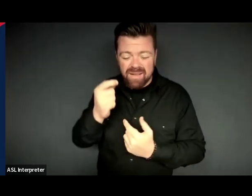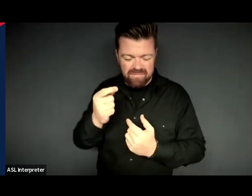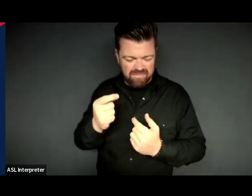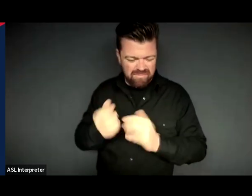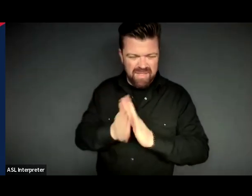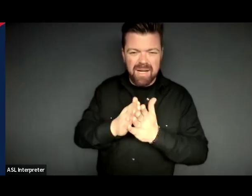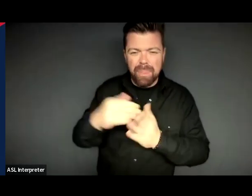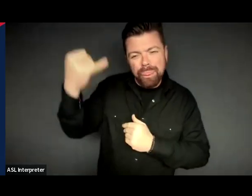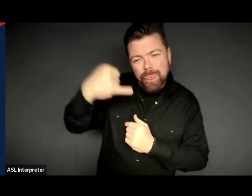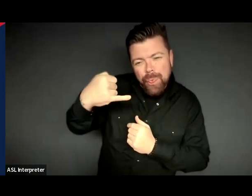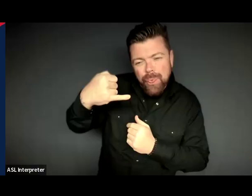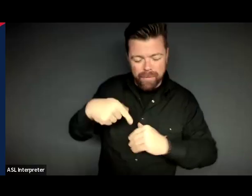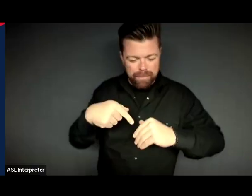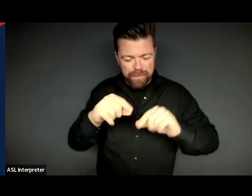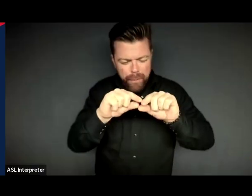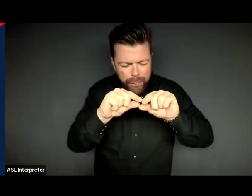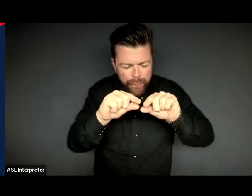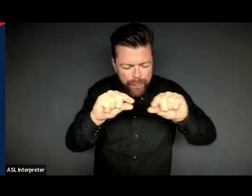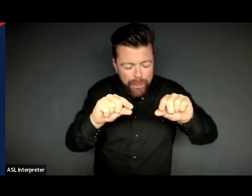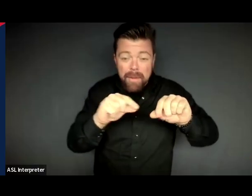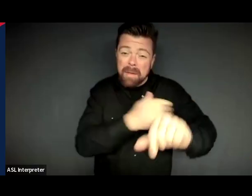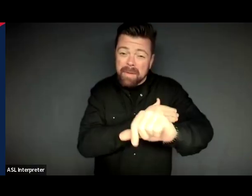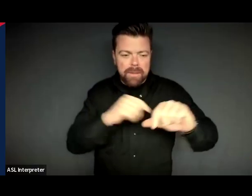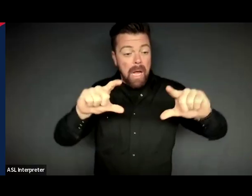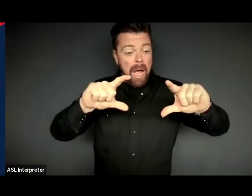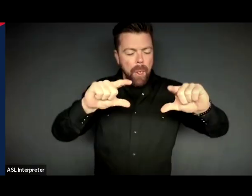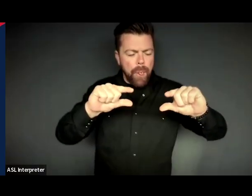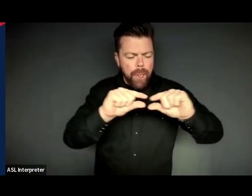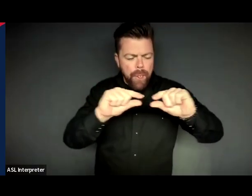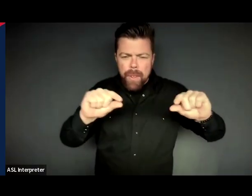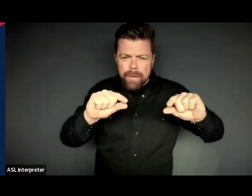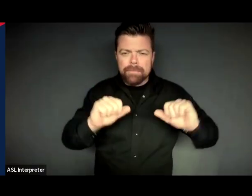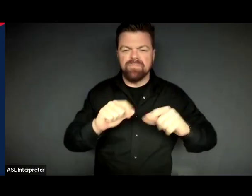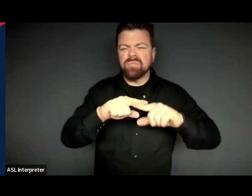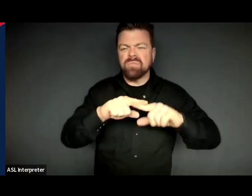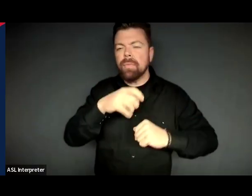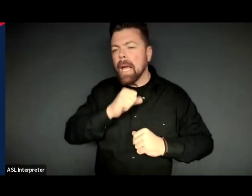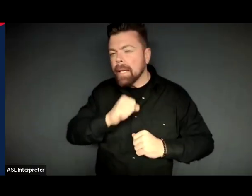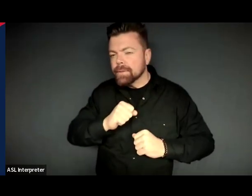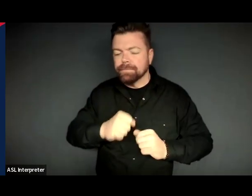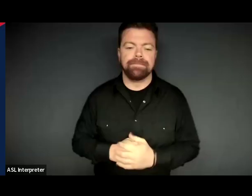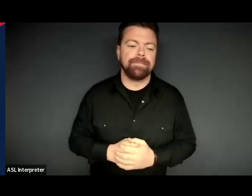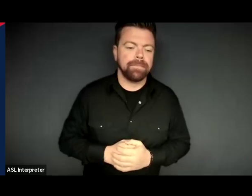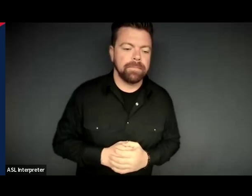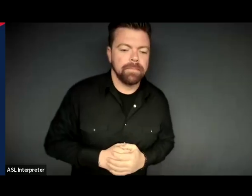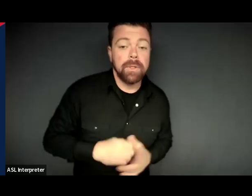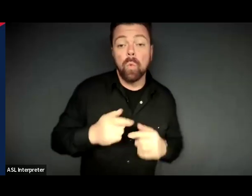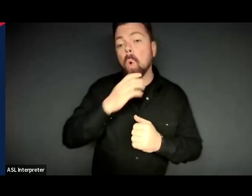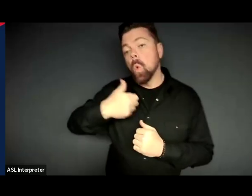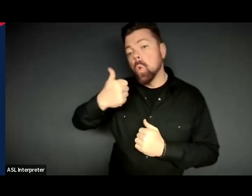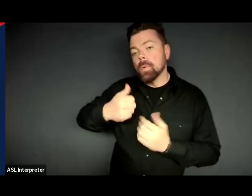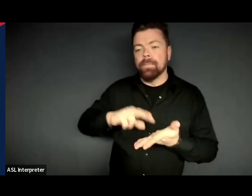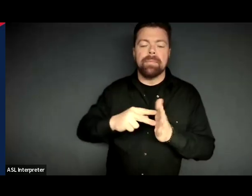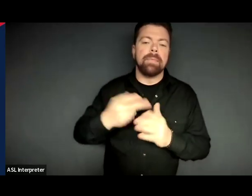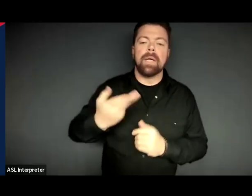your muscles can get a little bit thinner. And so, you can always, you have higher risk as